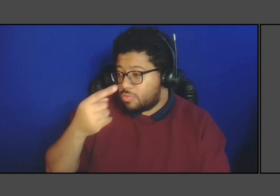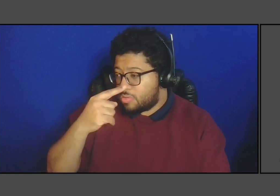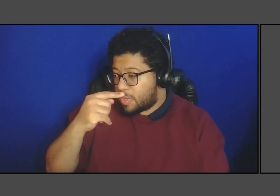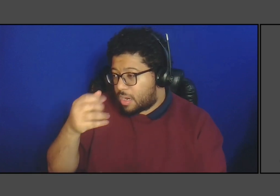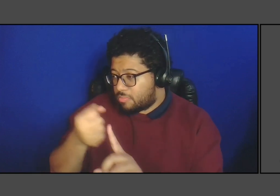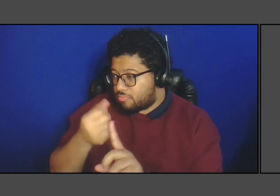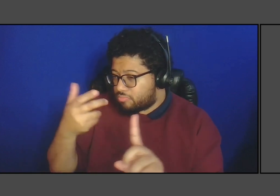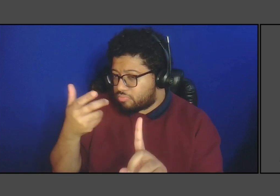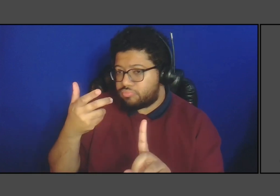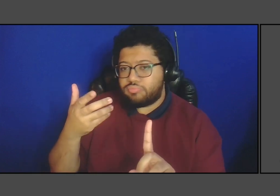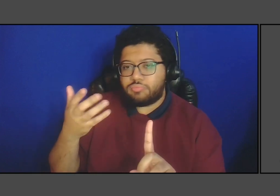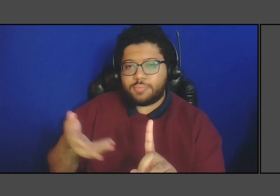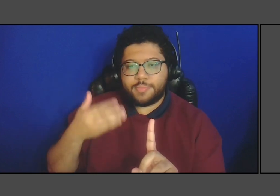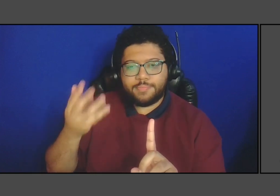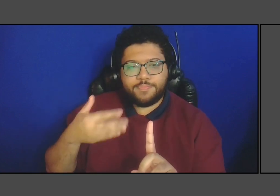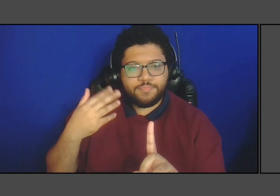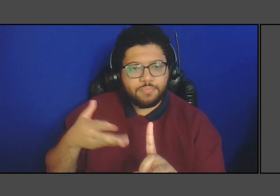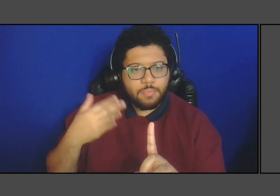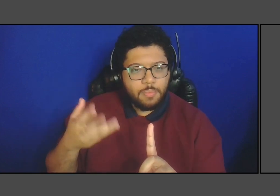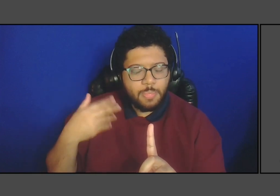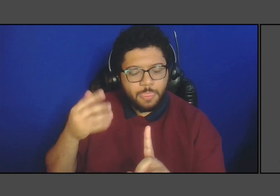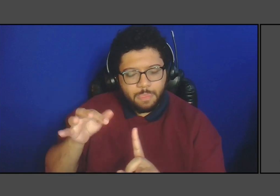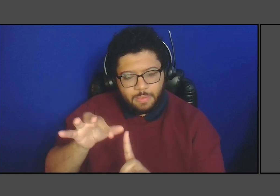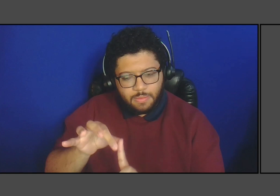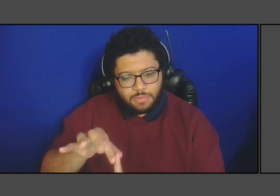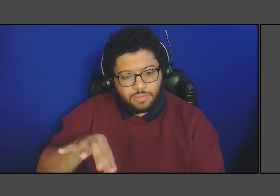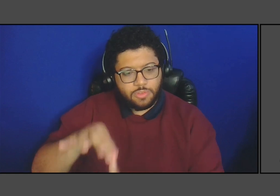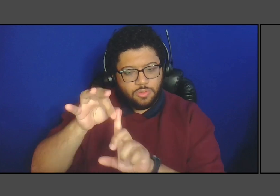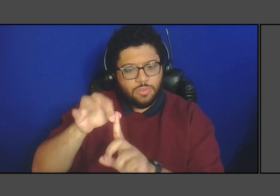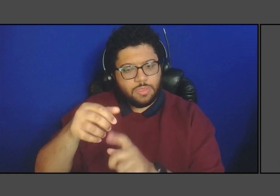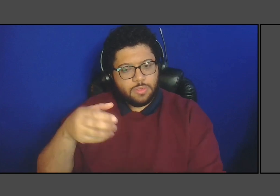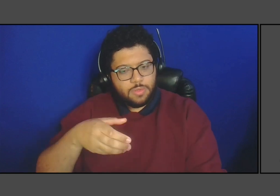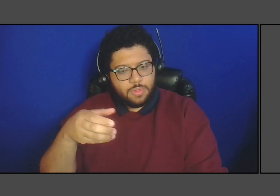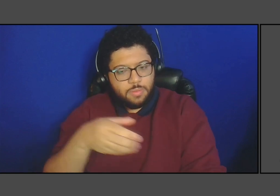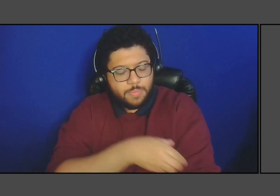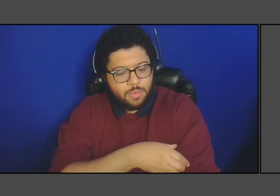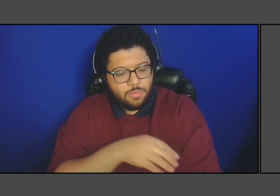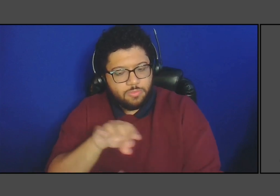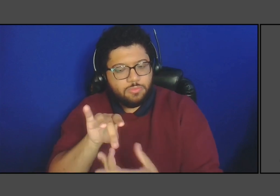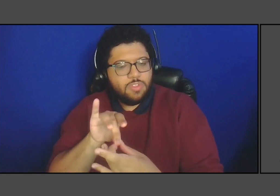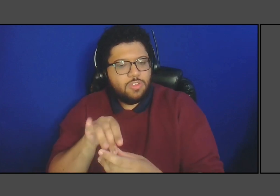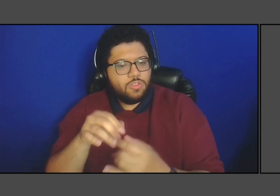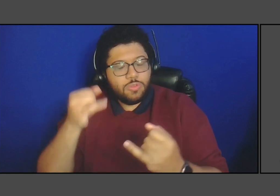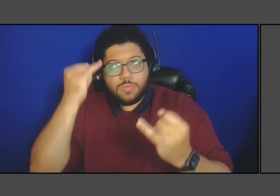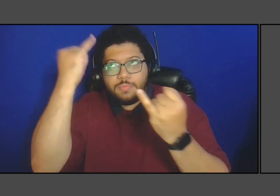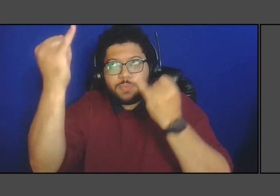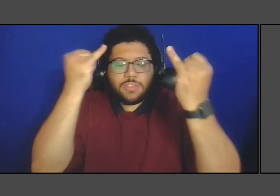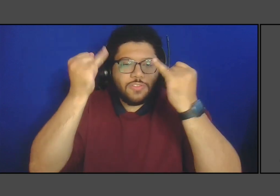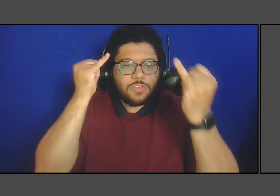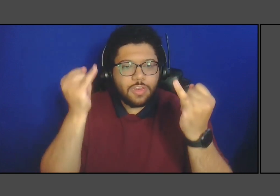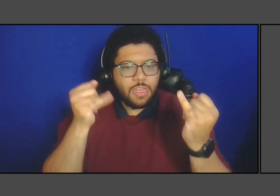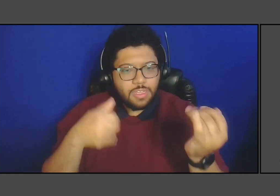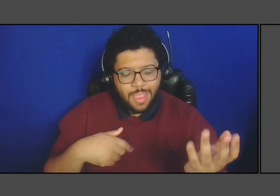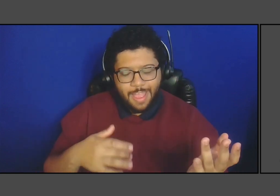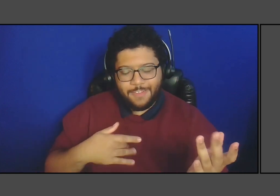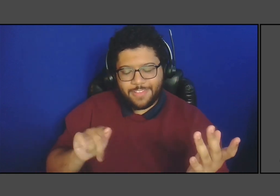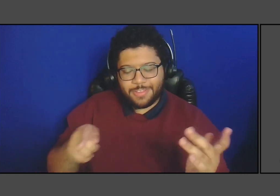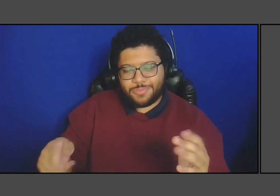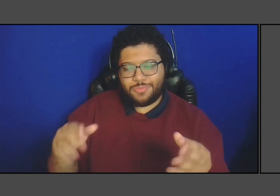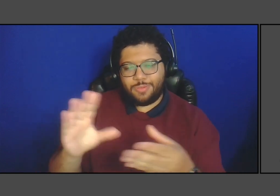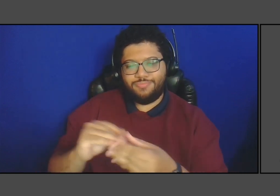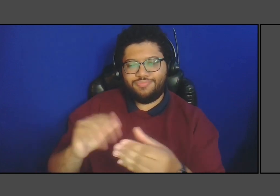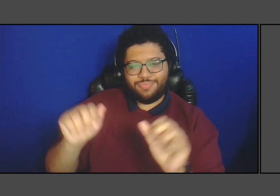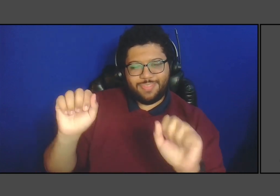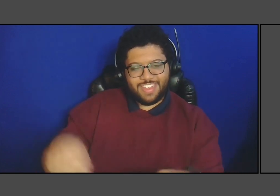the very unique superpower of the imagination. I feel like you will have something to say about that. But